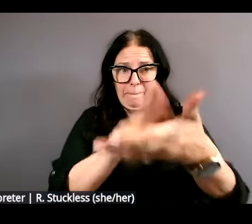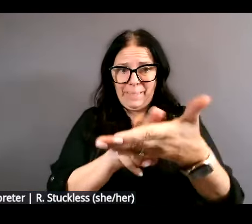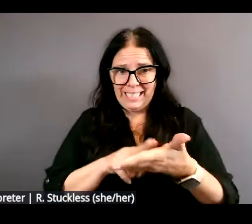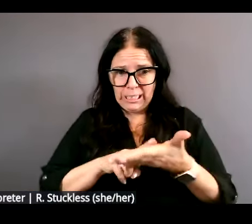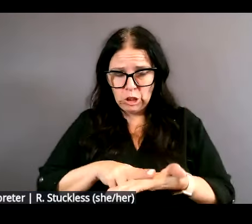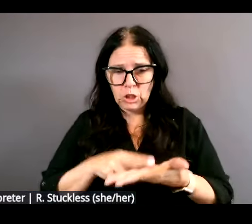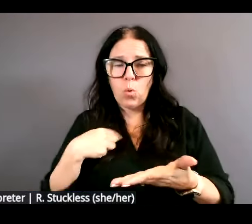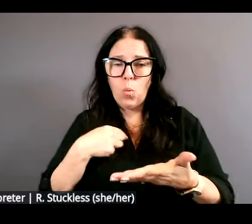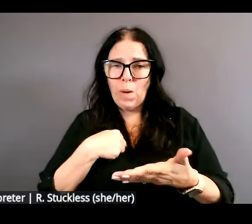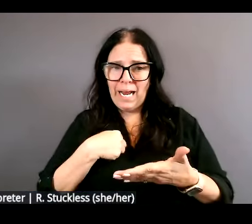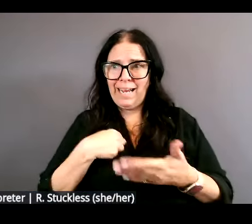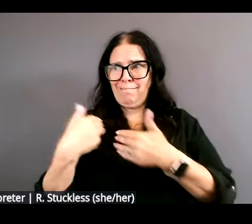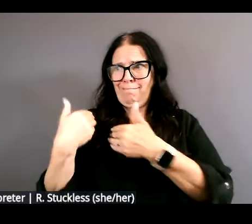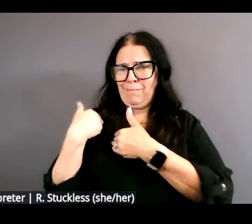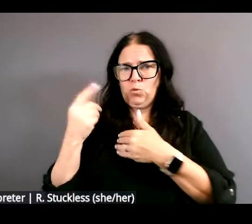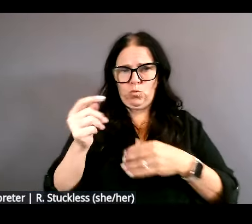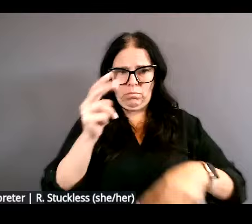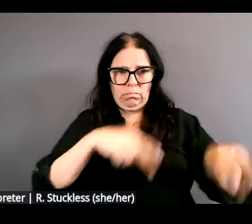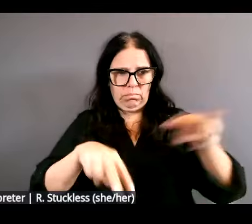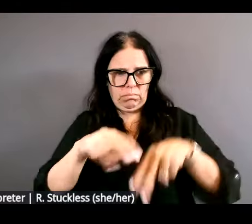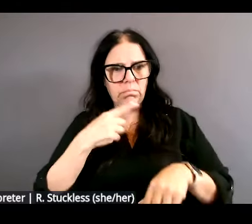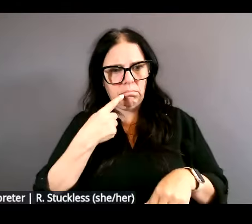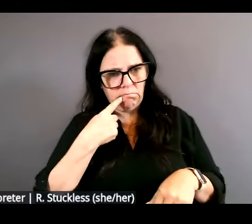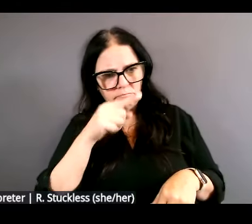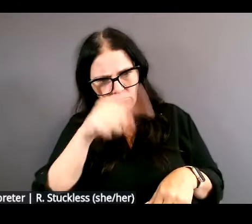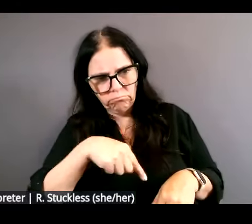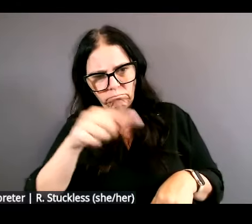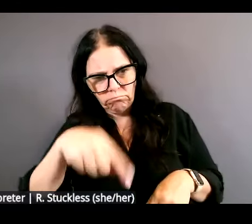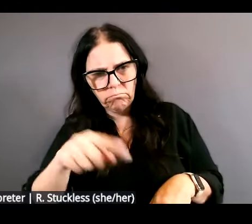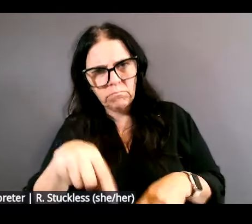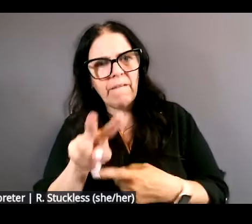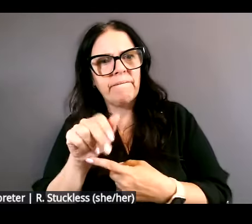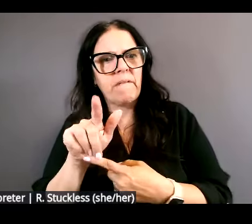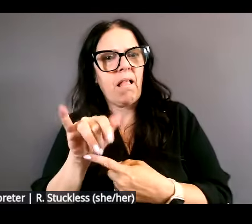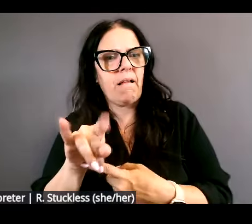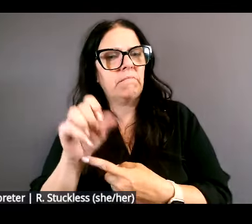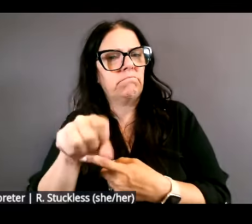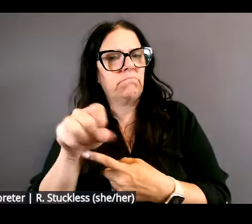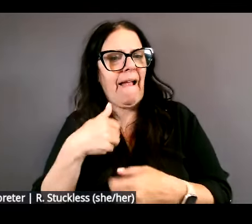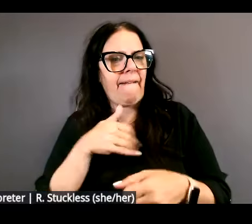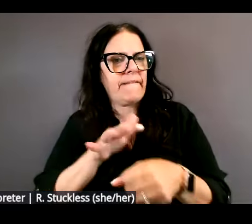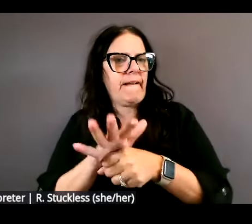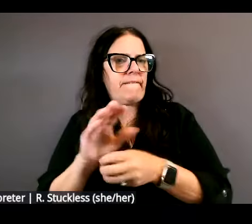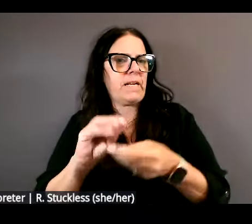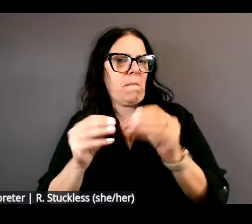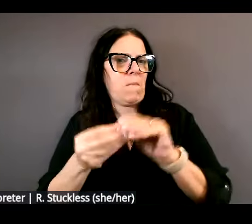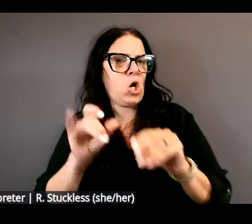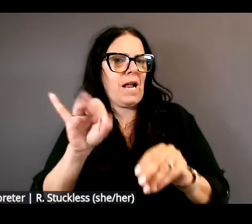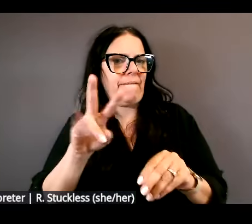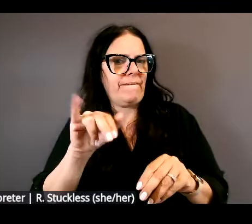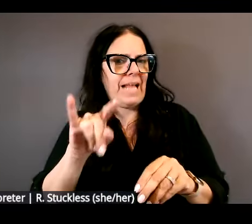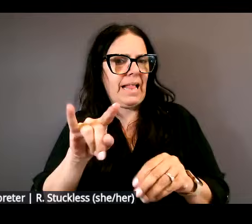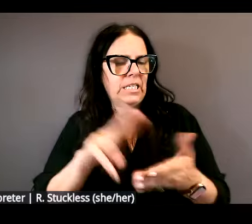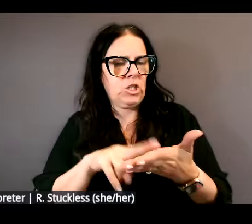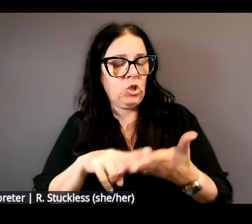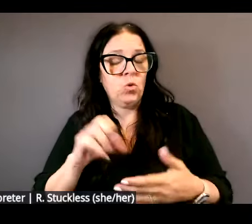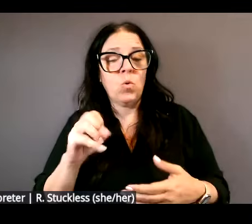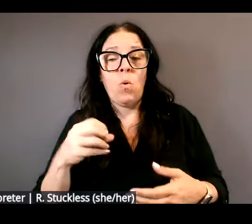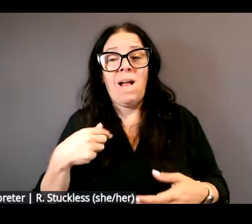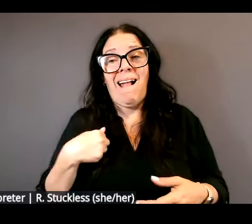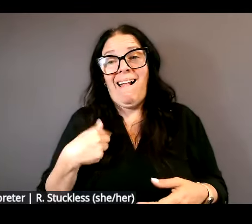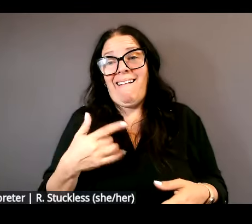those petitions are supported by a sufficient number of valid signatures. So I think that for us to